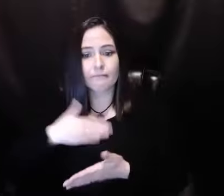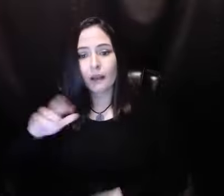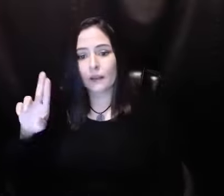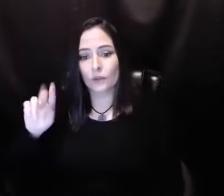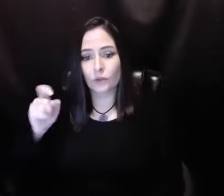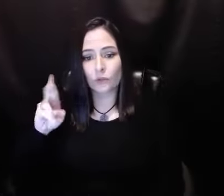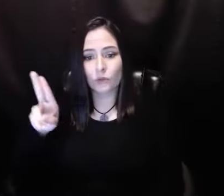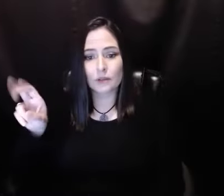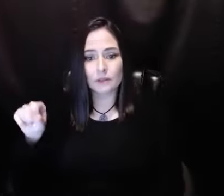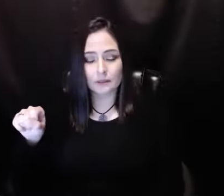my uterus,